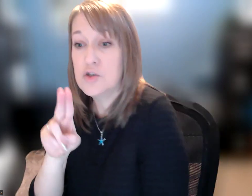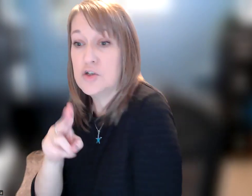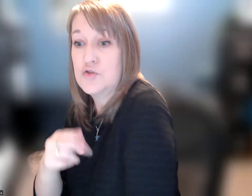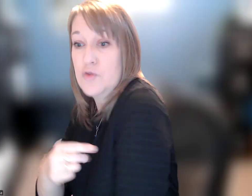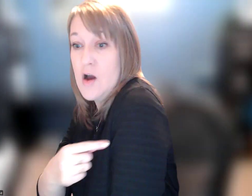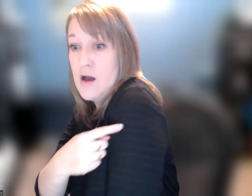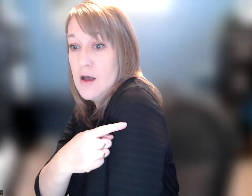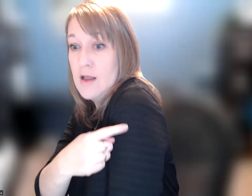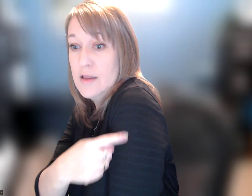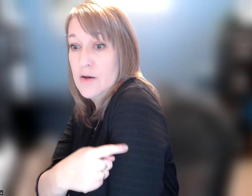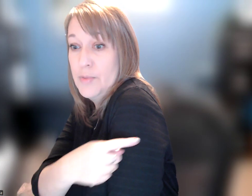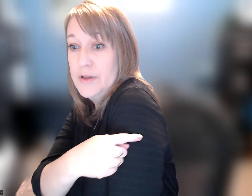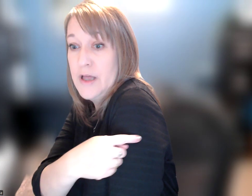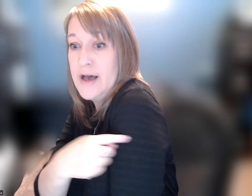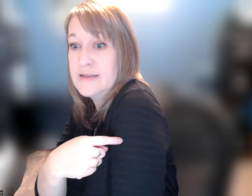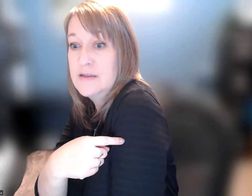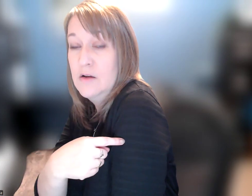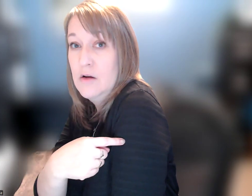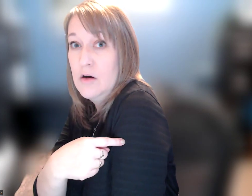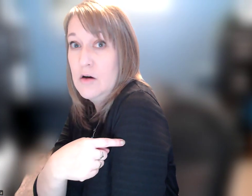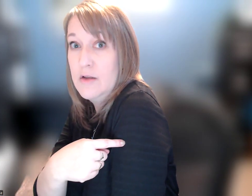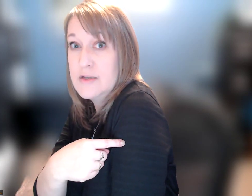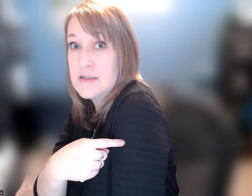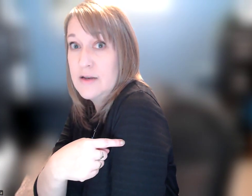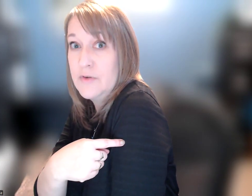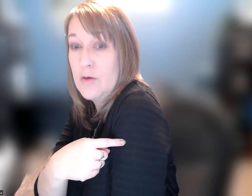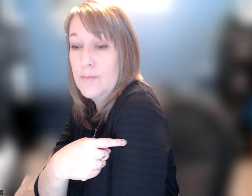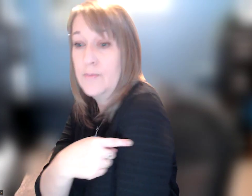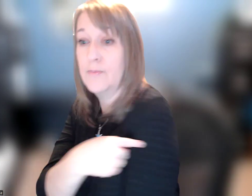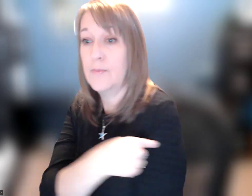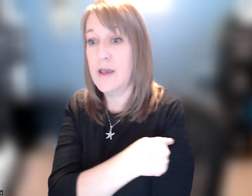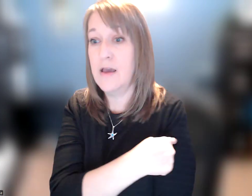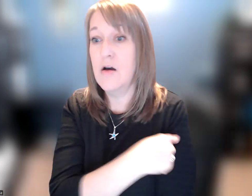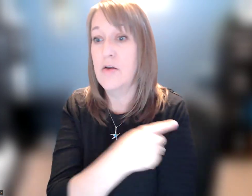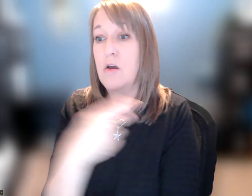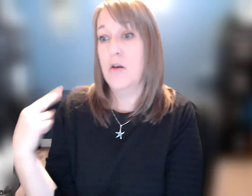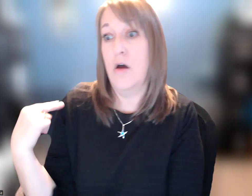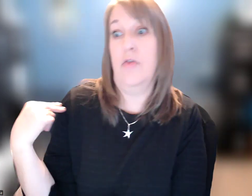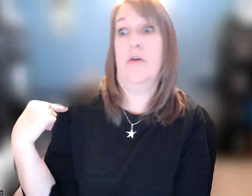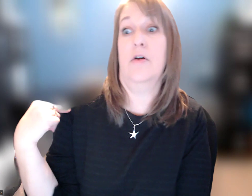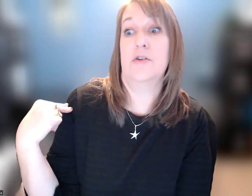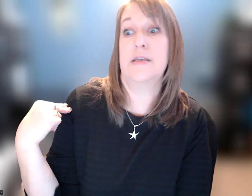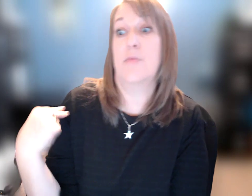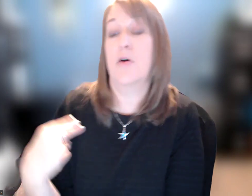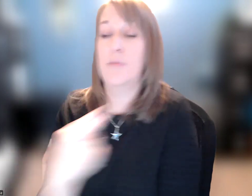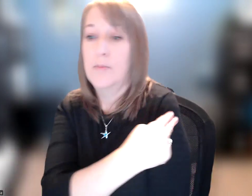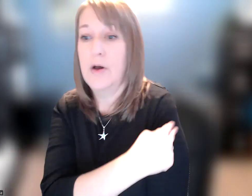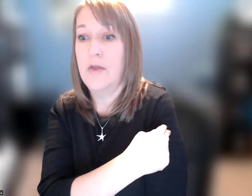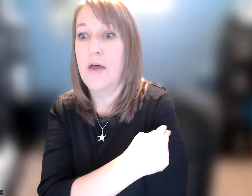to draw a little plus on the side of your arm. Okay, on not on the on your same arm, but on the other